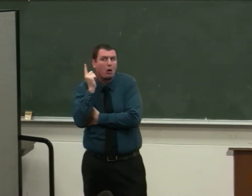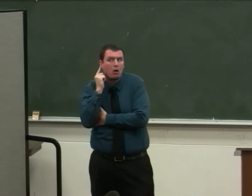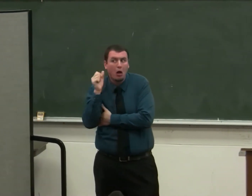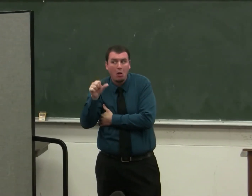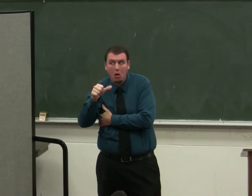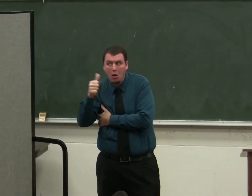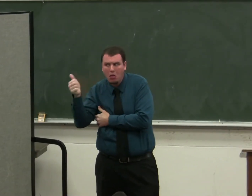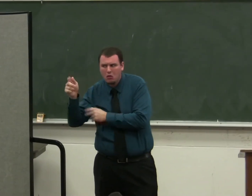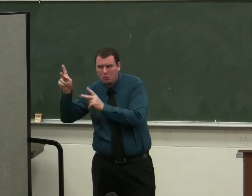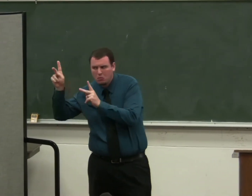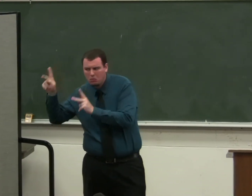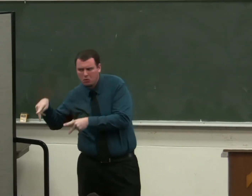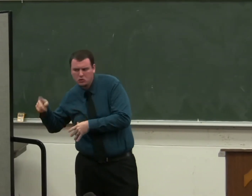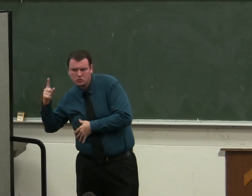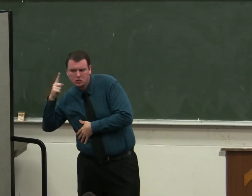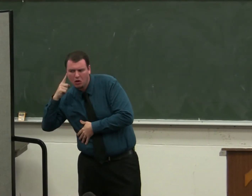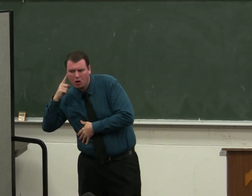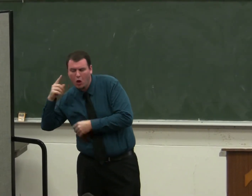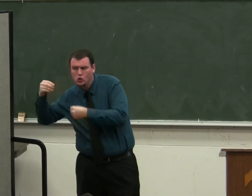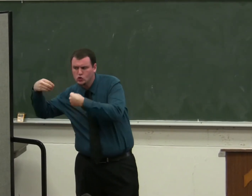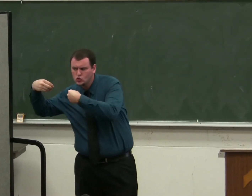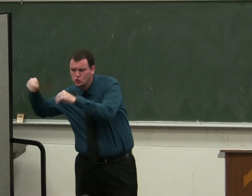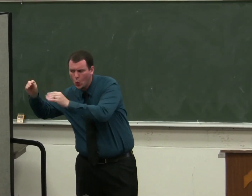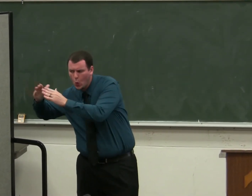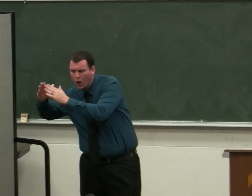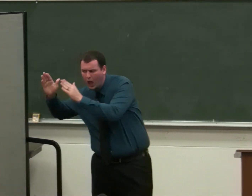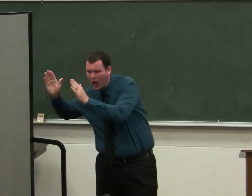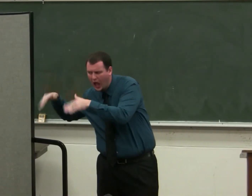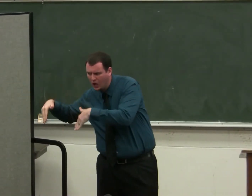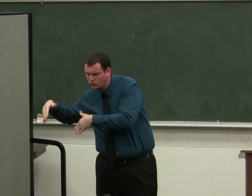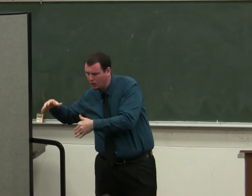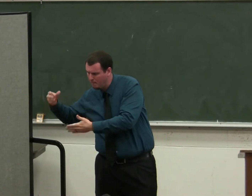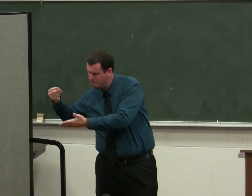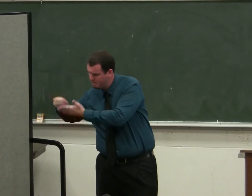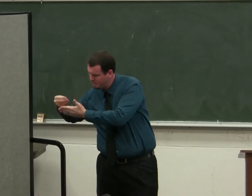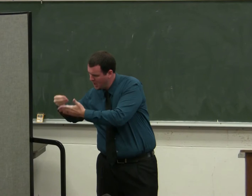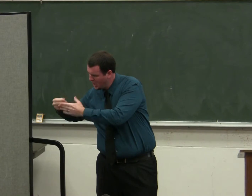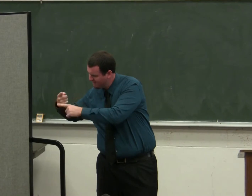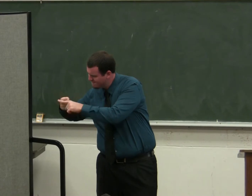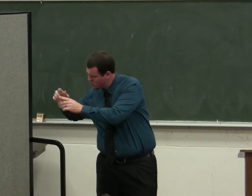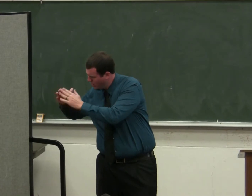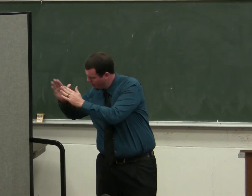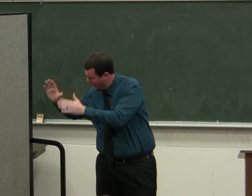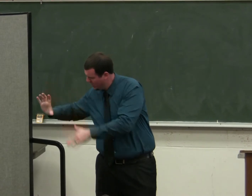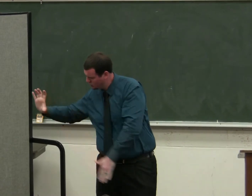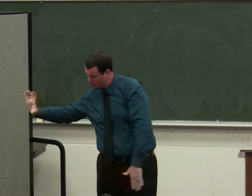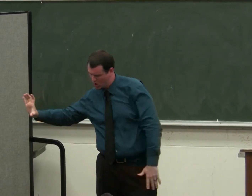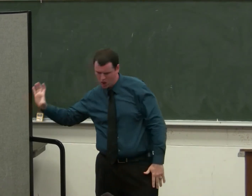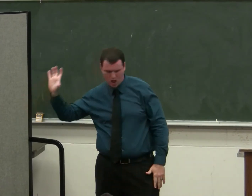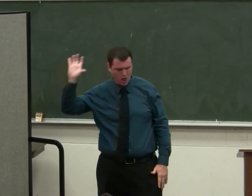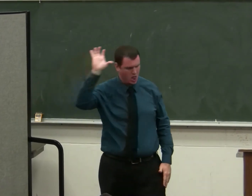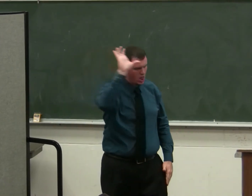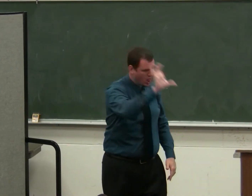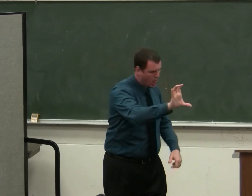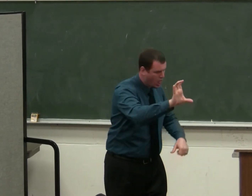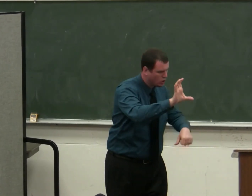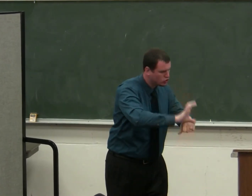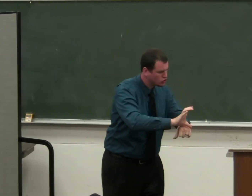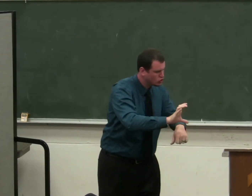And so they thought about it for a while and heard about another person who had sold their money, and all the money that they